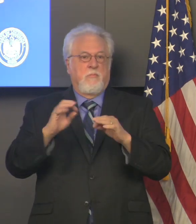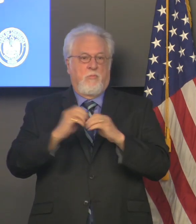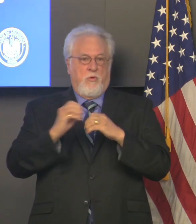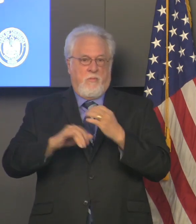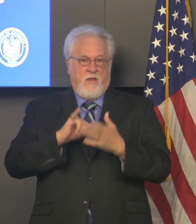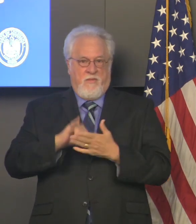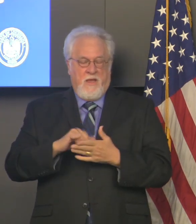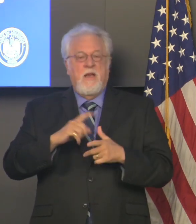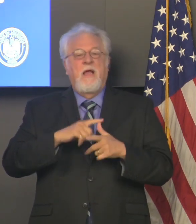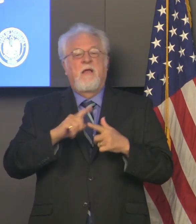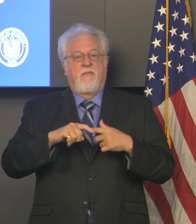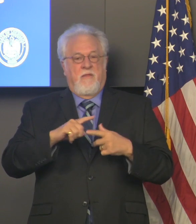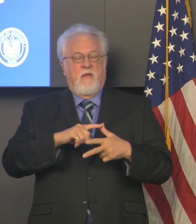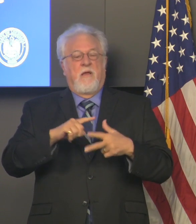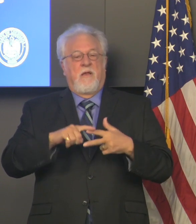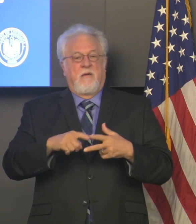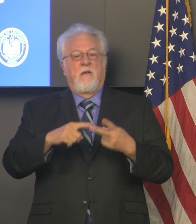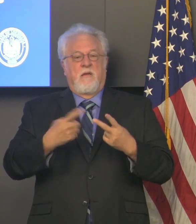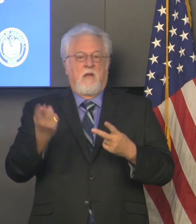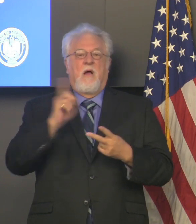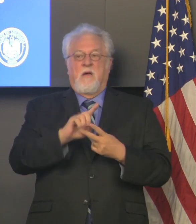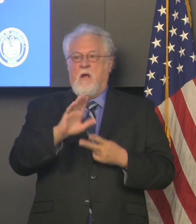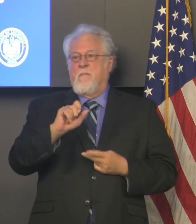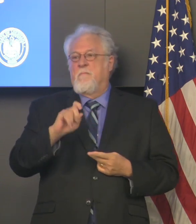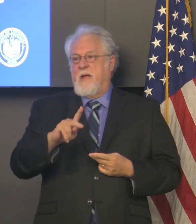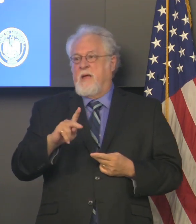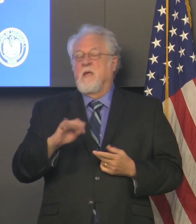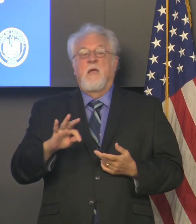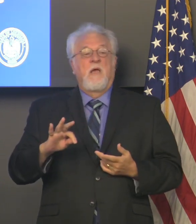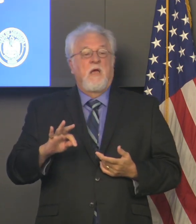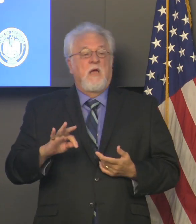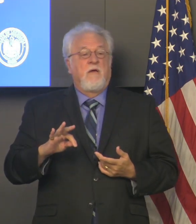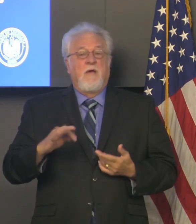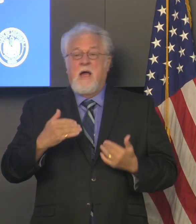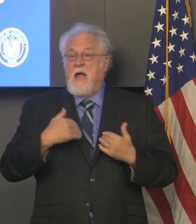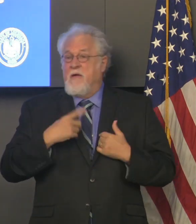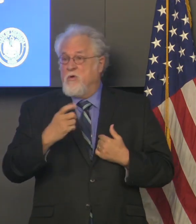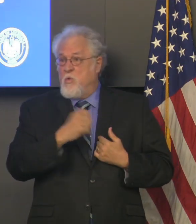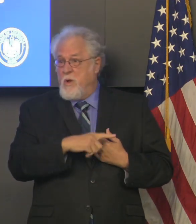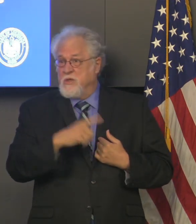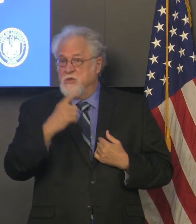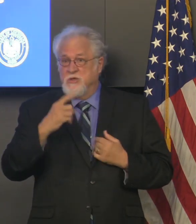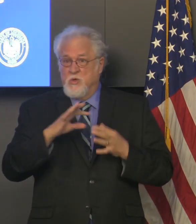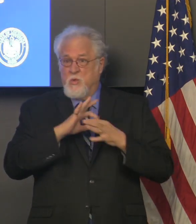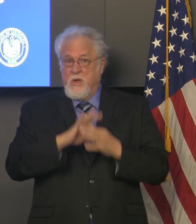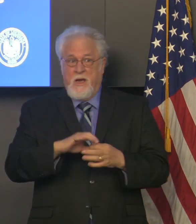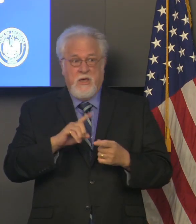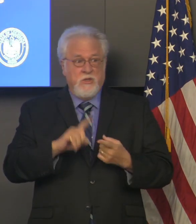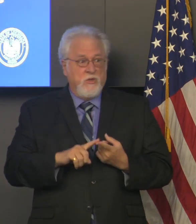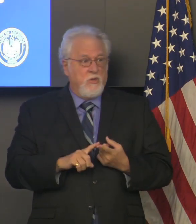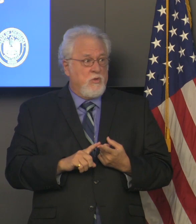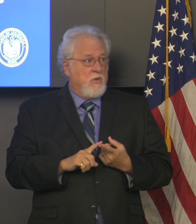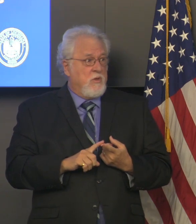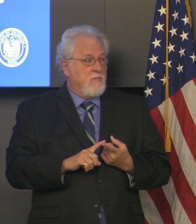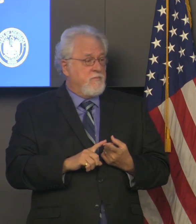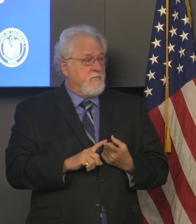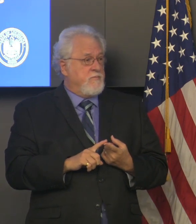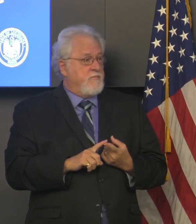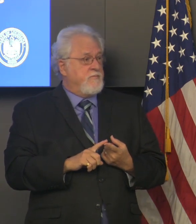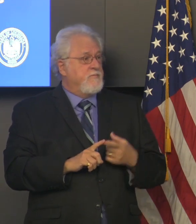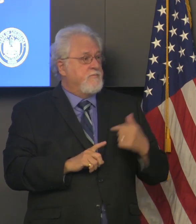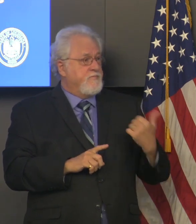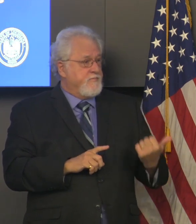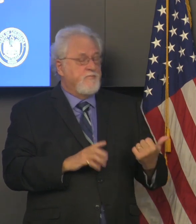this, and following that, I'll come back up. If you do have questions related to this